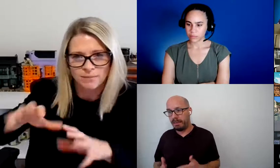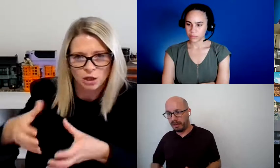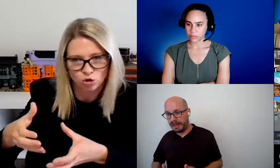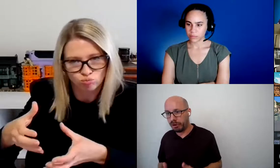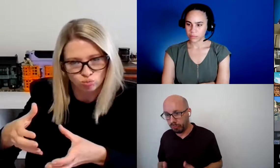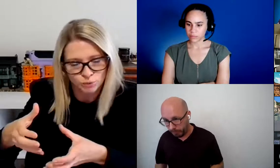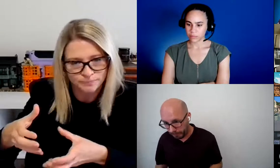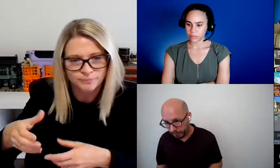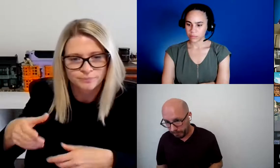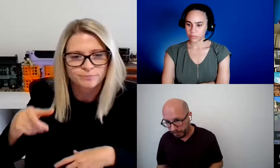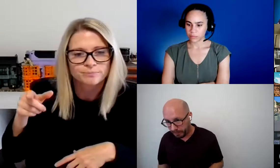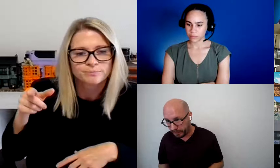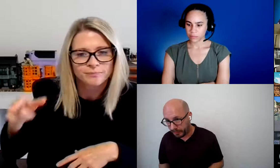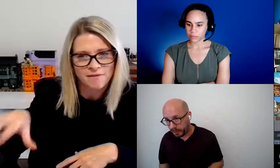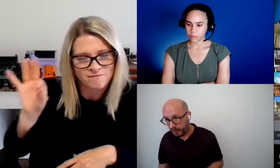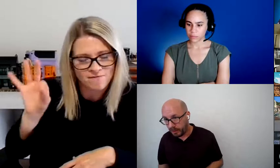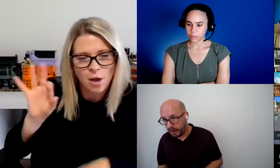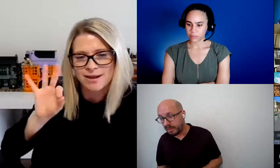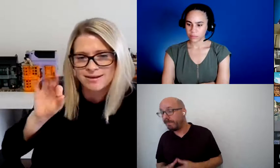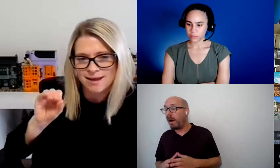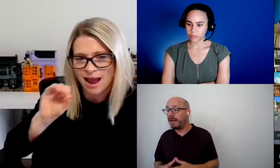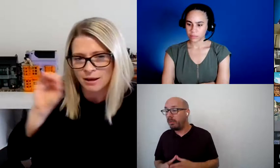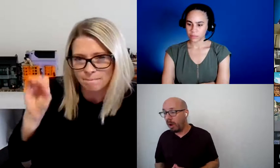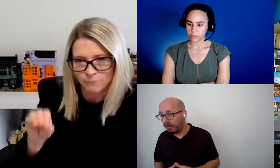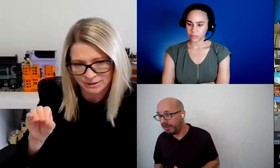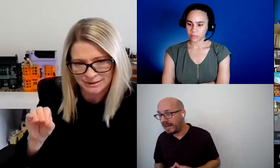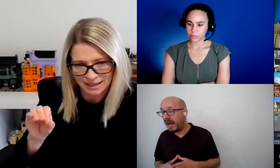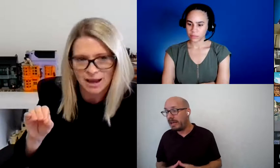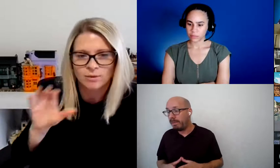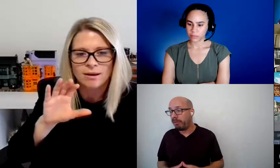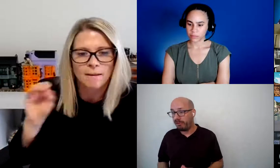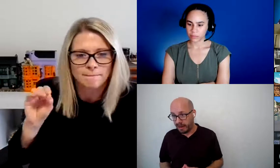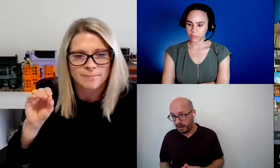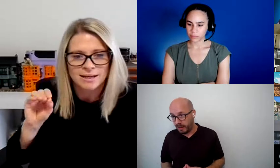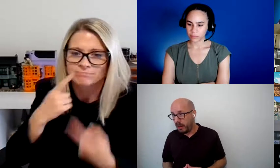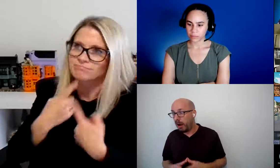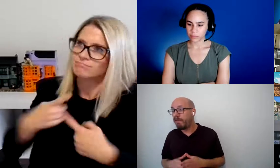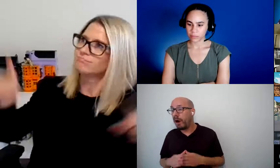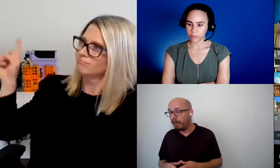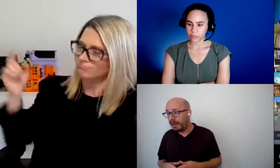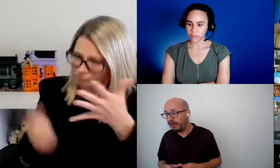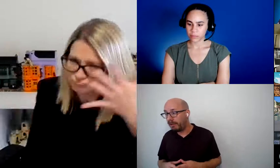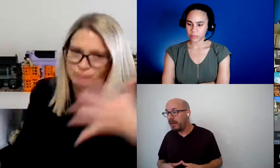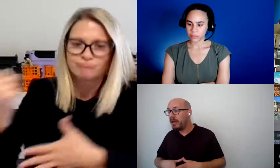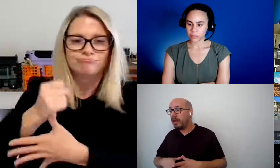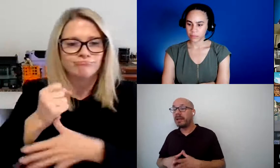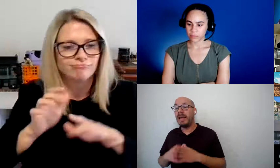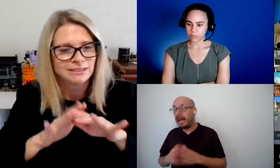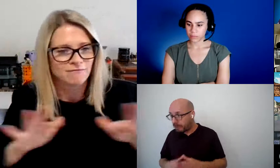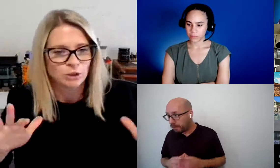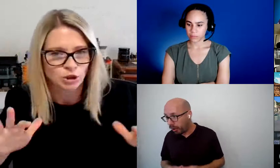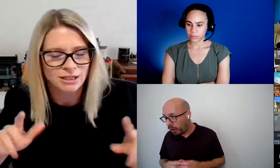Disability group. The finding was that 90% of companies claim to